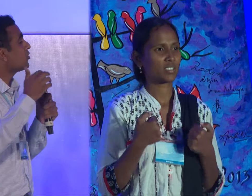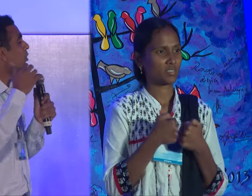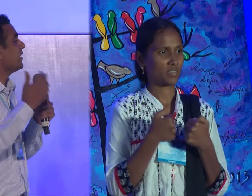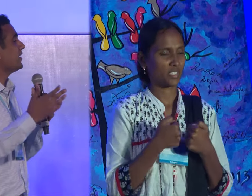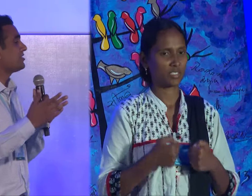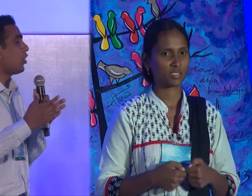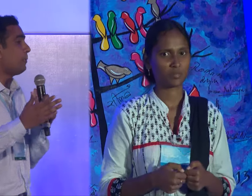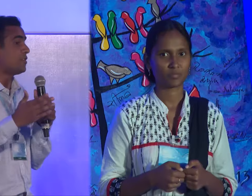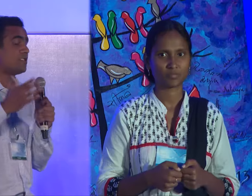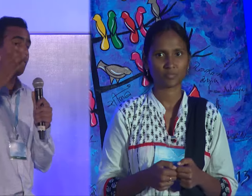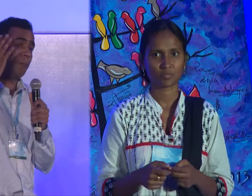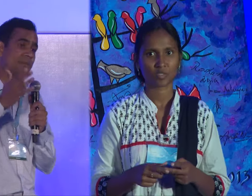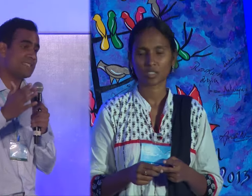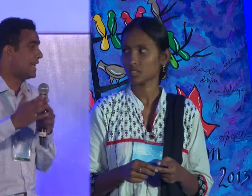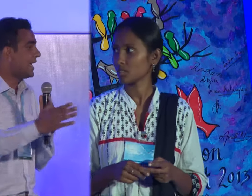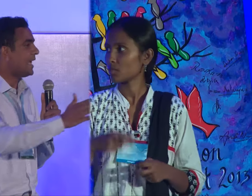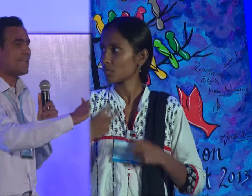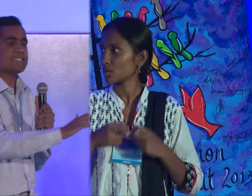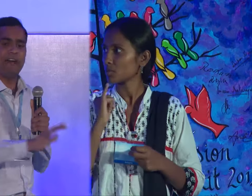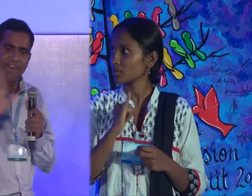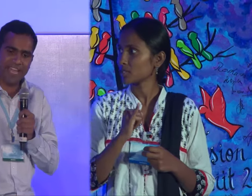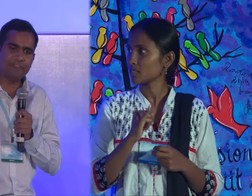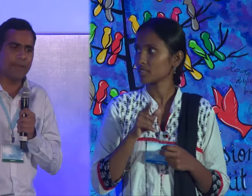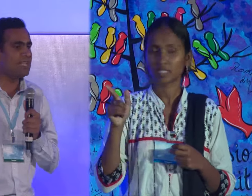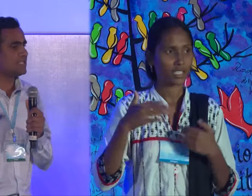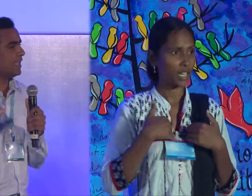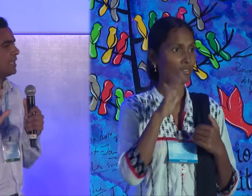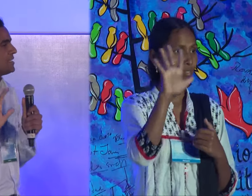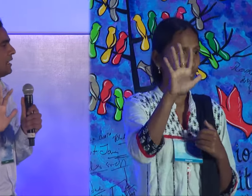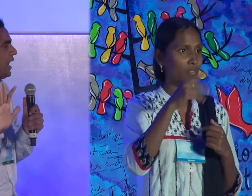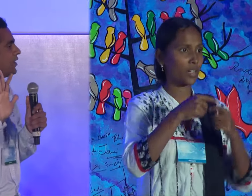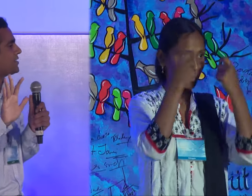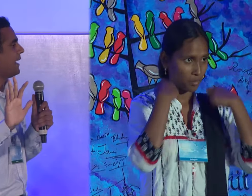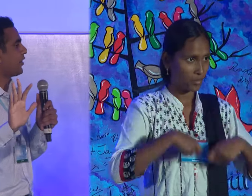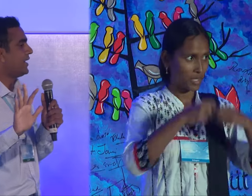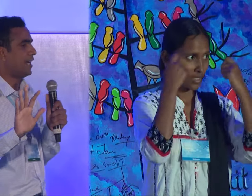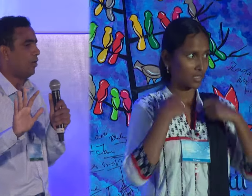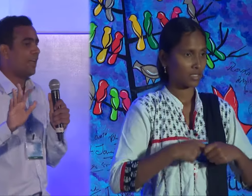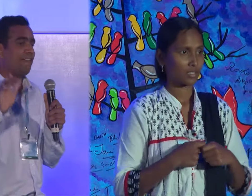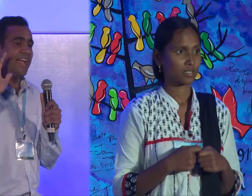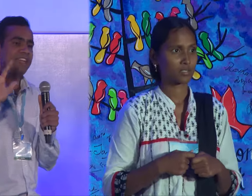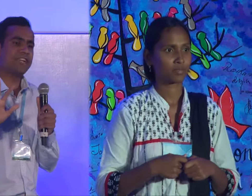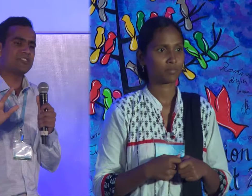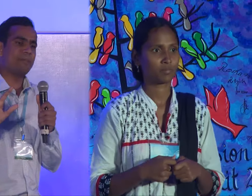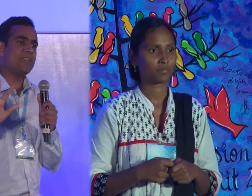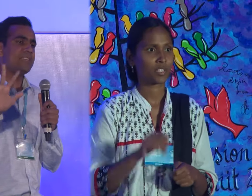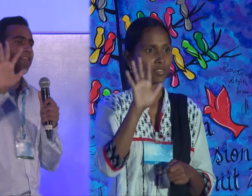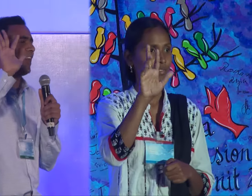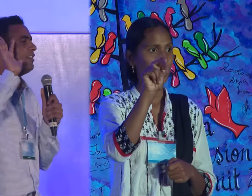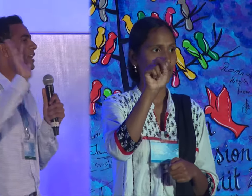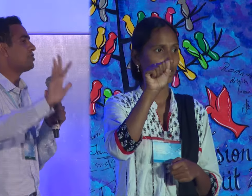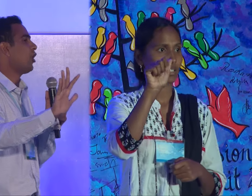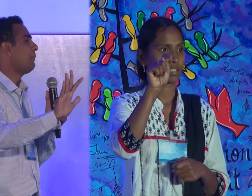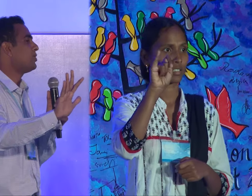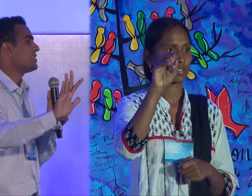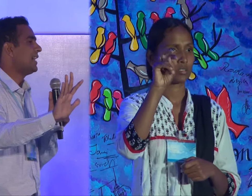longer wants to go to the international competitions. The problem is he has 5 medals under his belt right now. 5 international medals in the